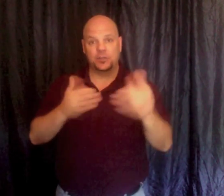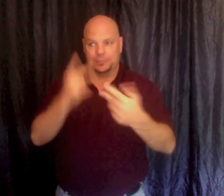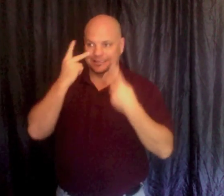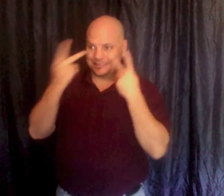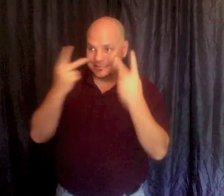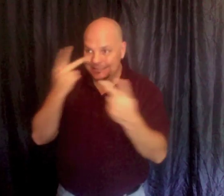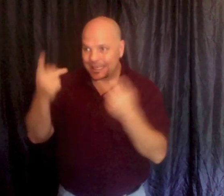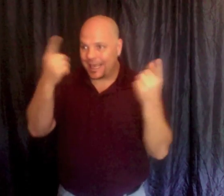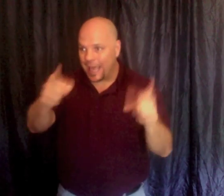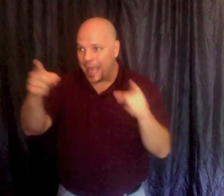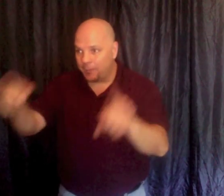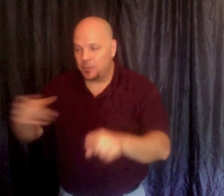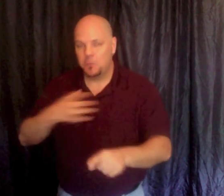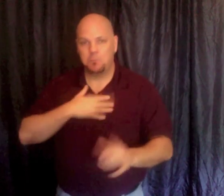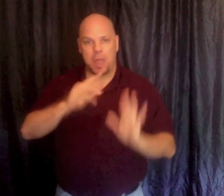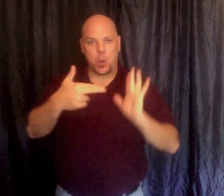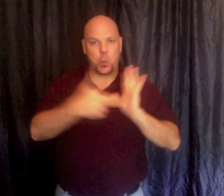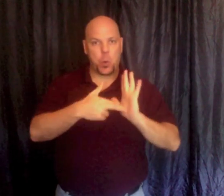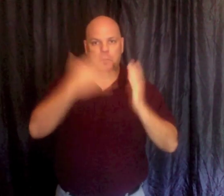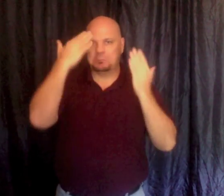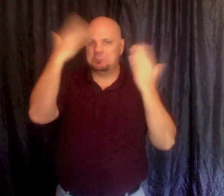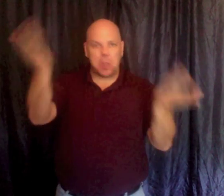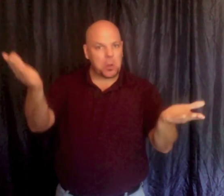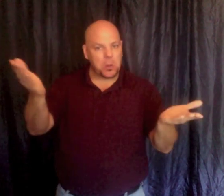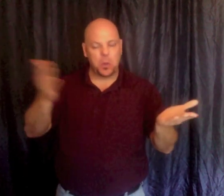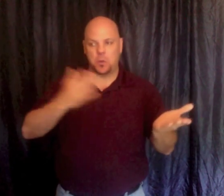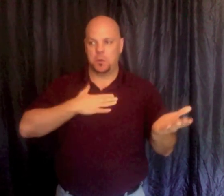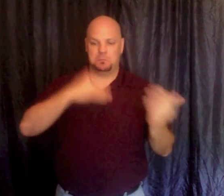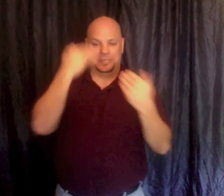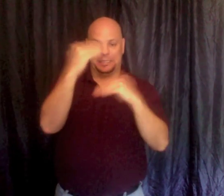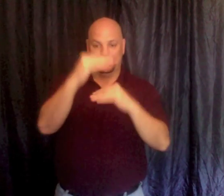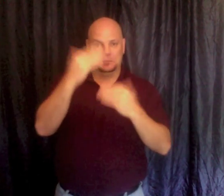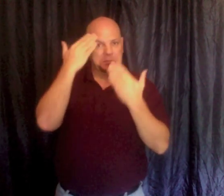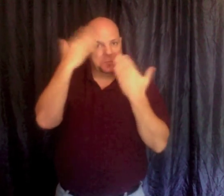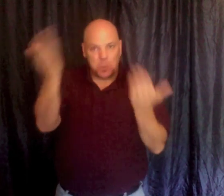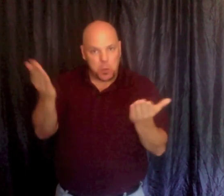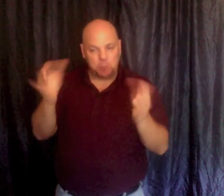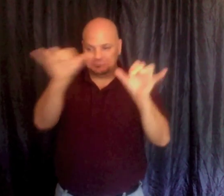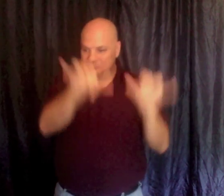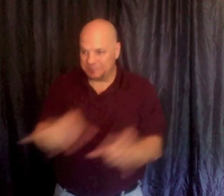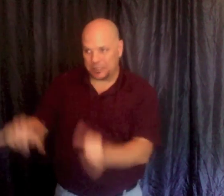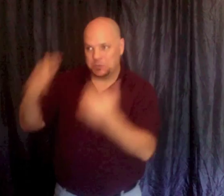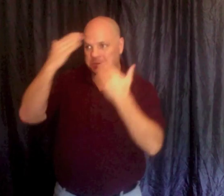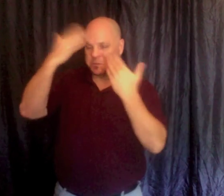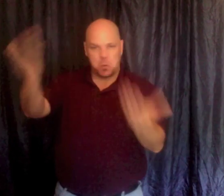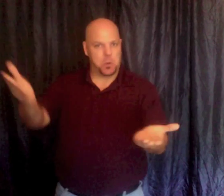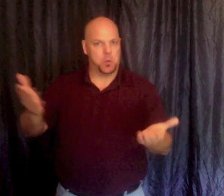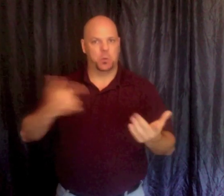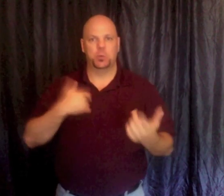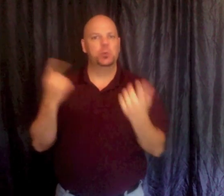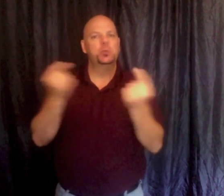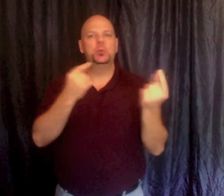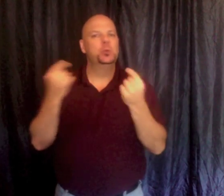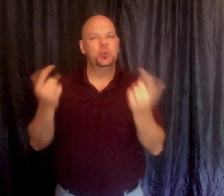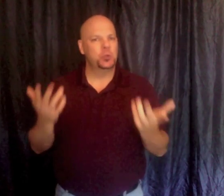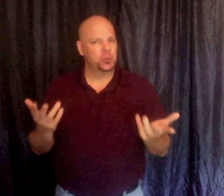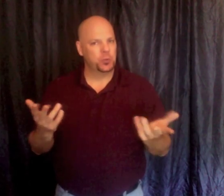my role is. I don't know what the limits are. I don't know what my standards are. So let's assume that you're going to come up